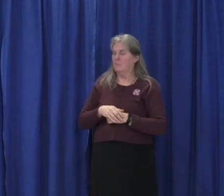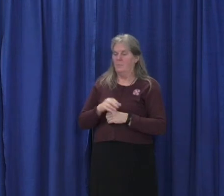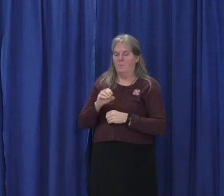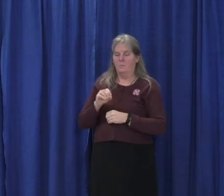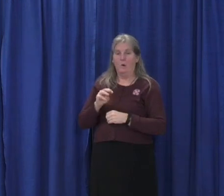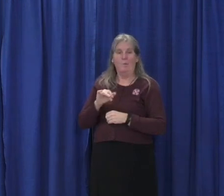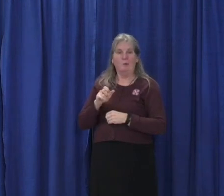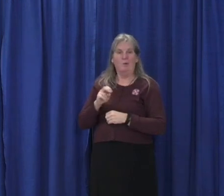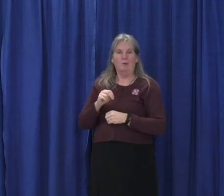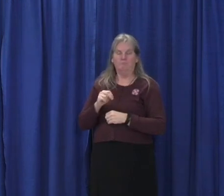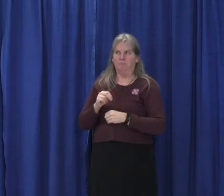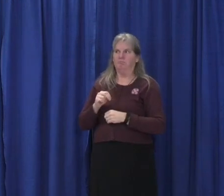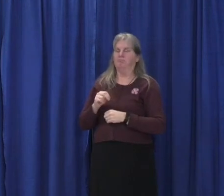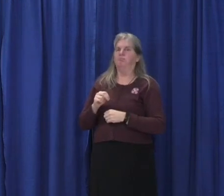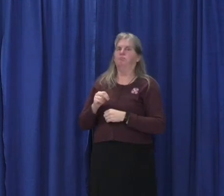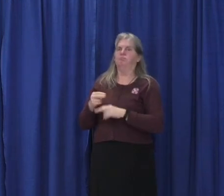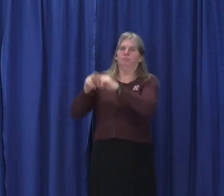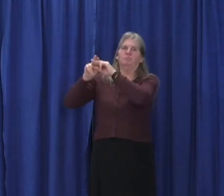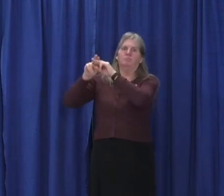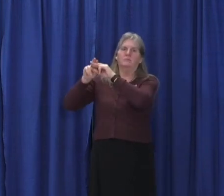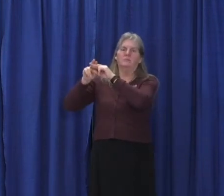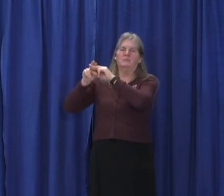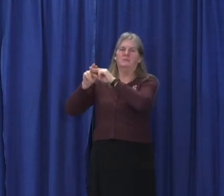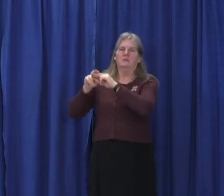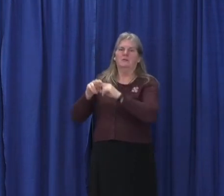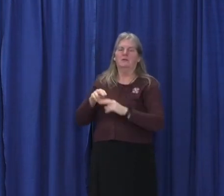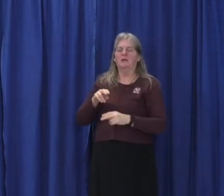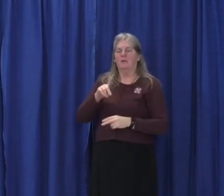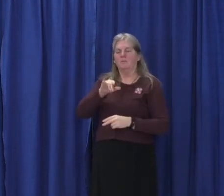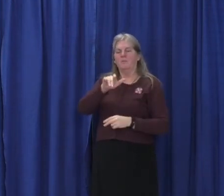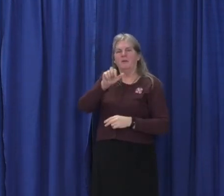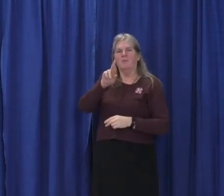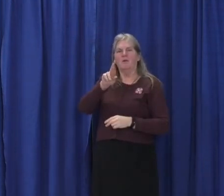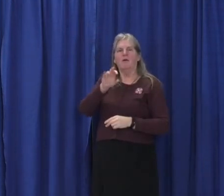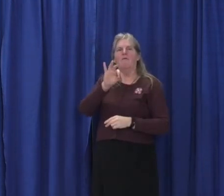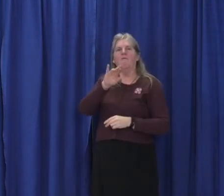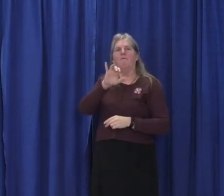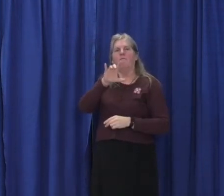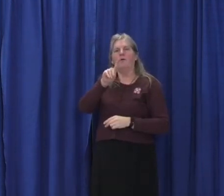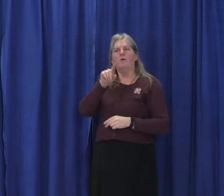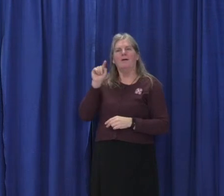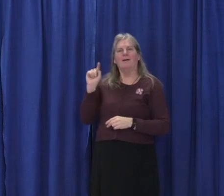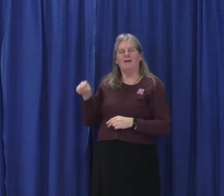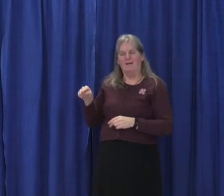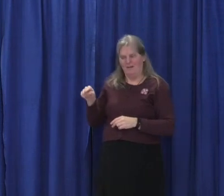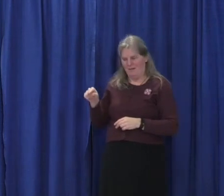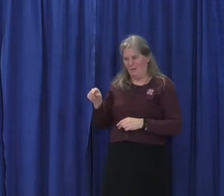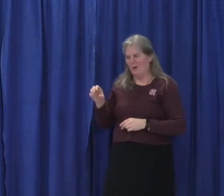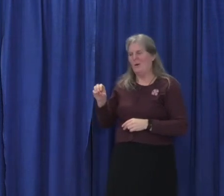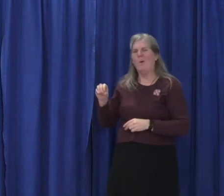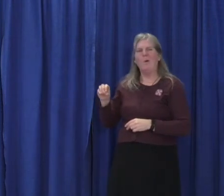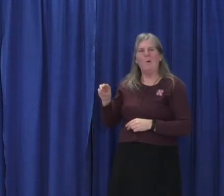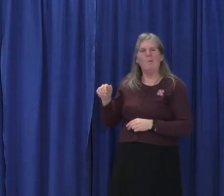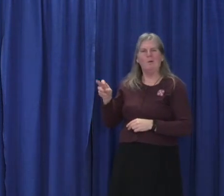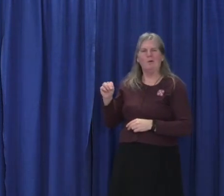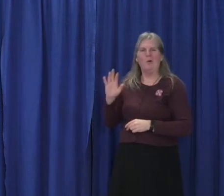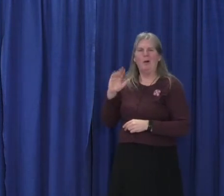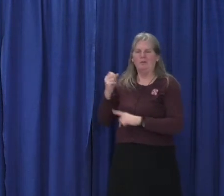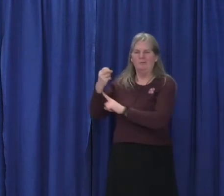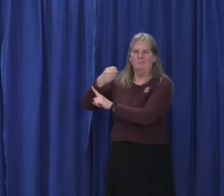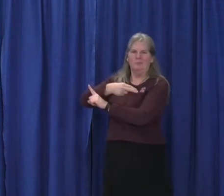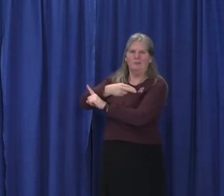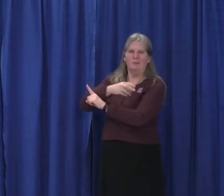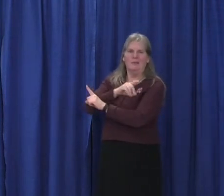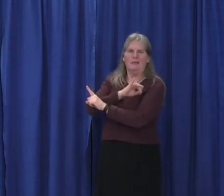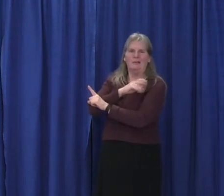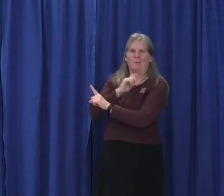Omicron is very interesting. Premier Ford talking about, Omicron is or will be, the dominant strand